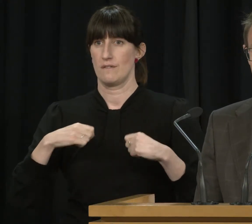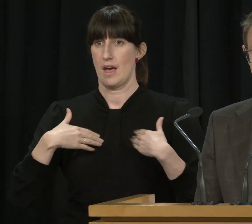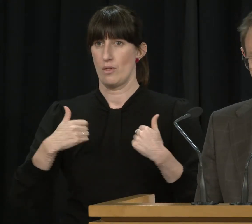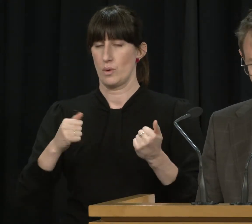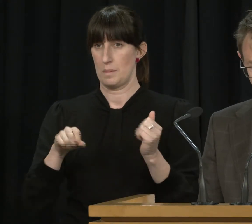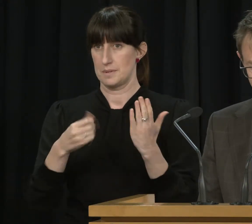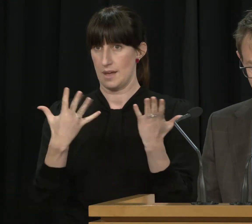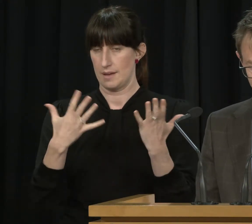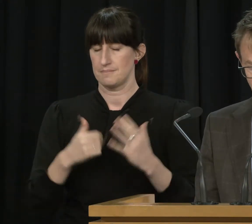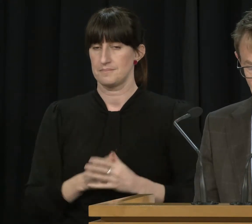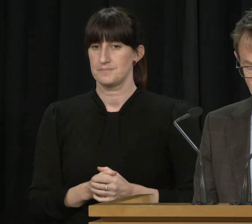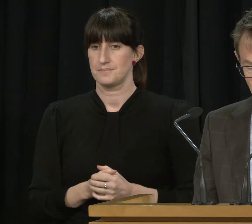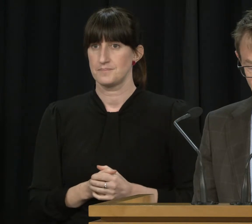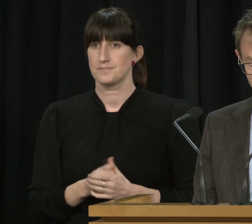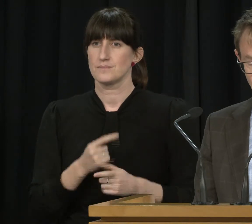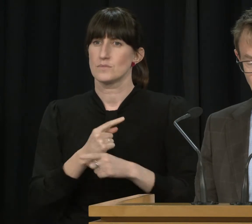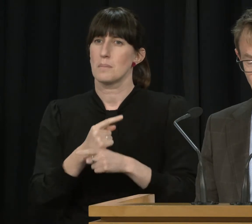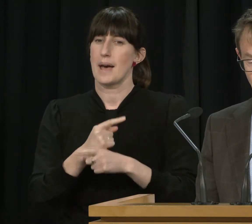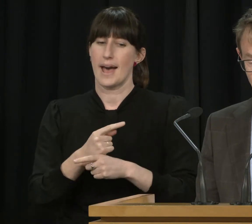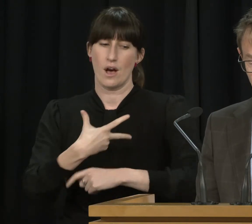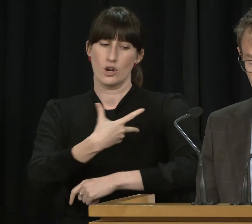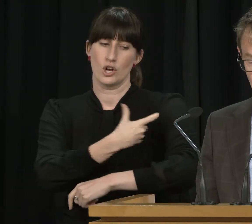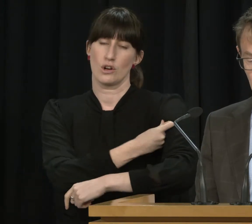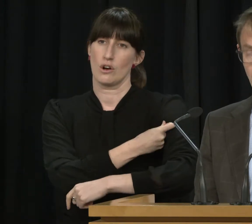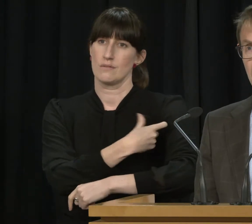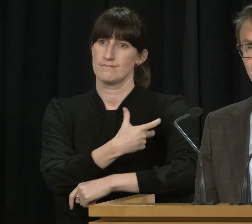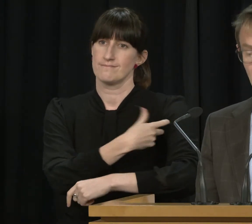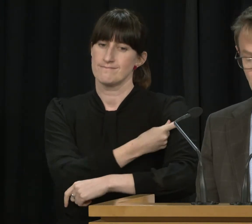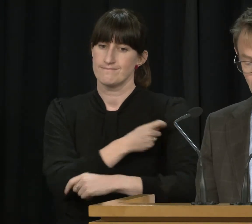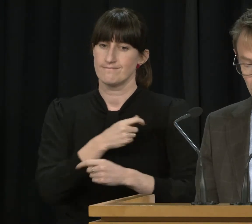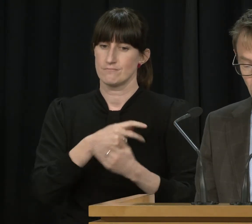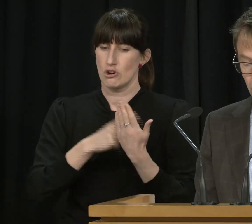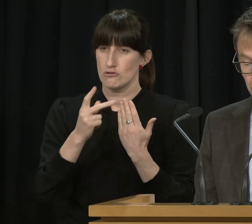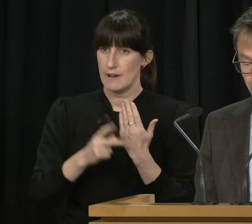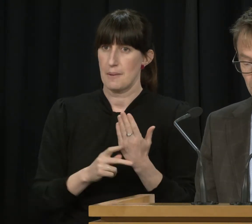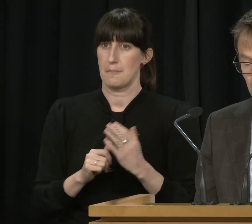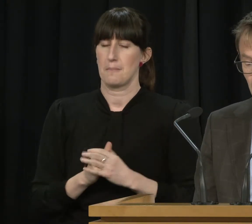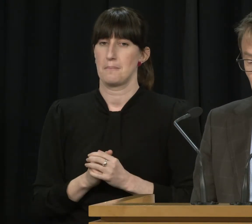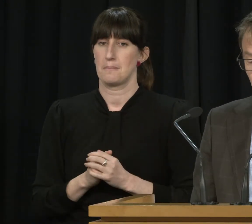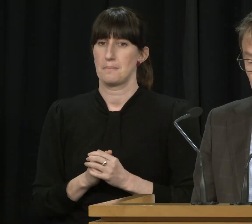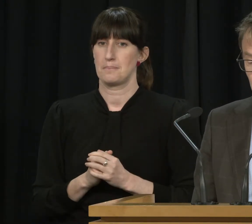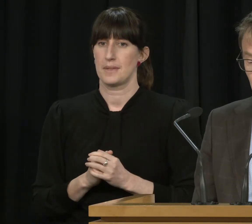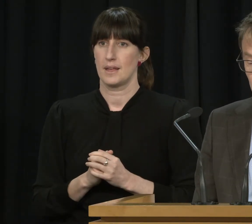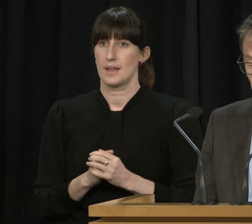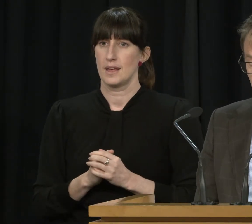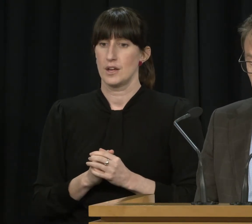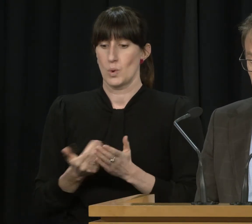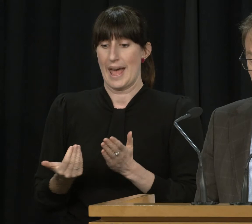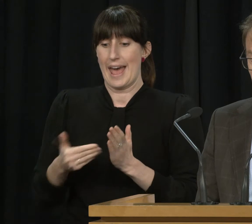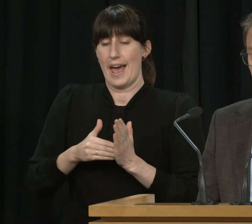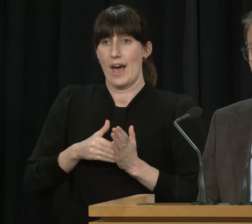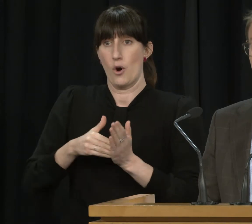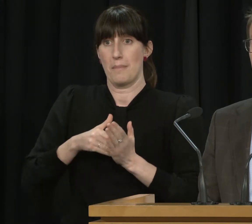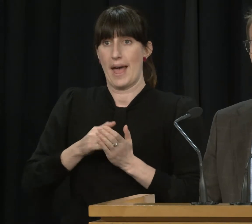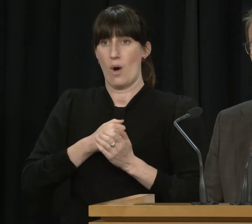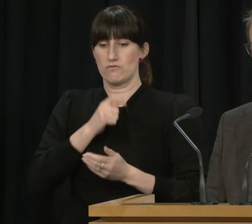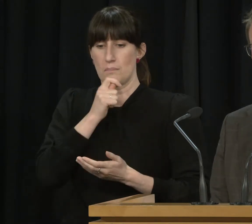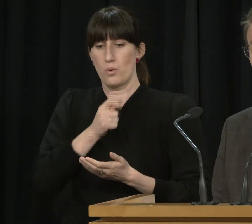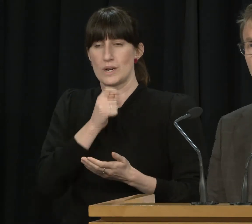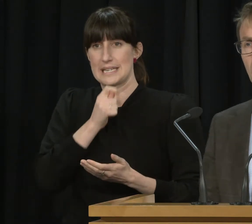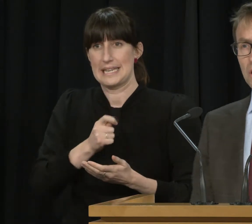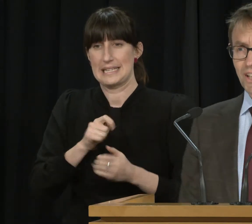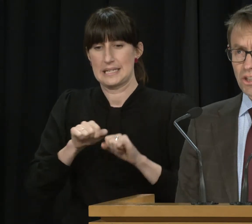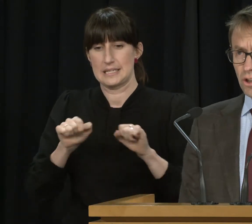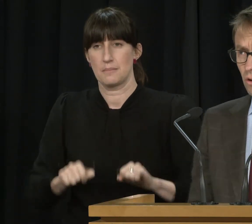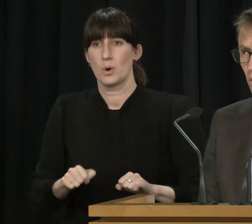our COVID vaccination program. To further improve our vaccination reporting, we're now using what is called Health